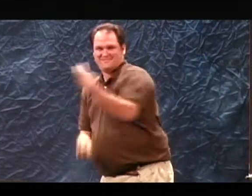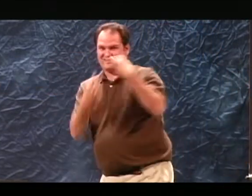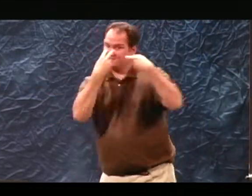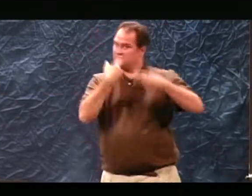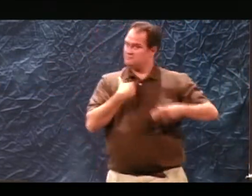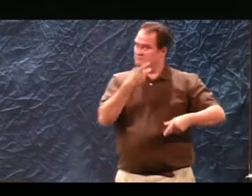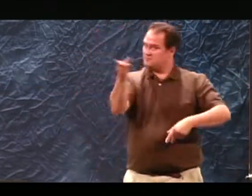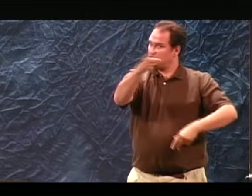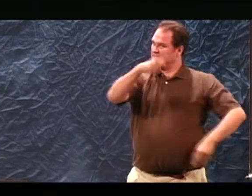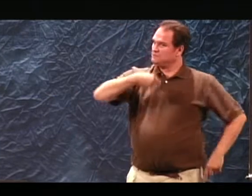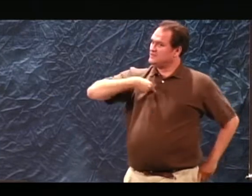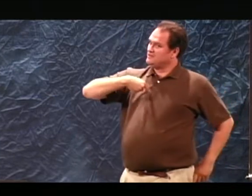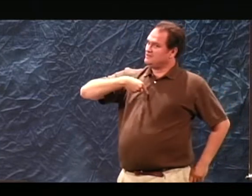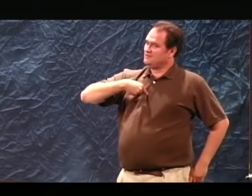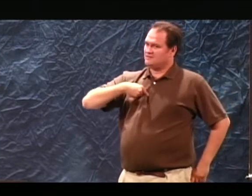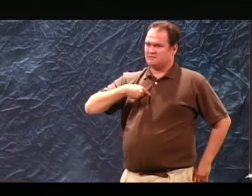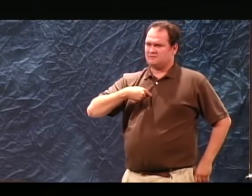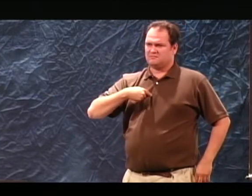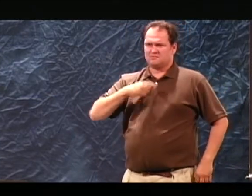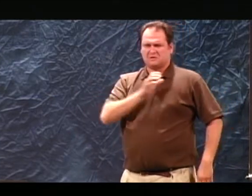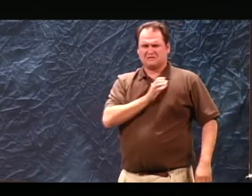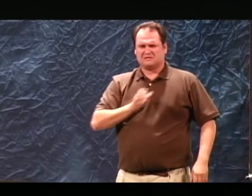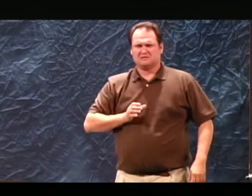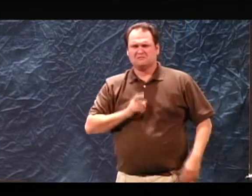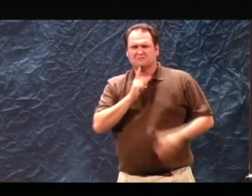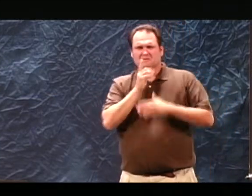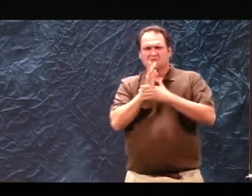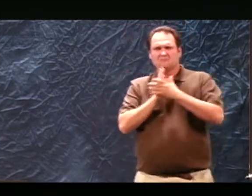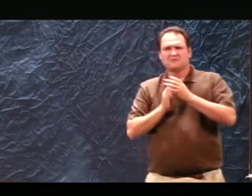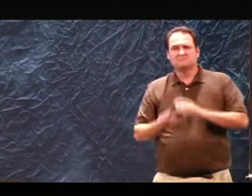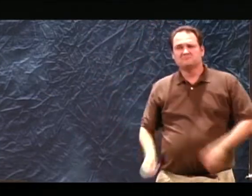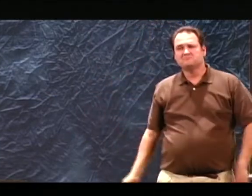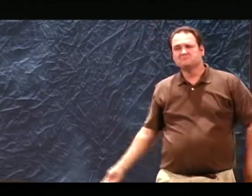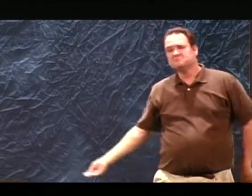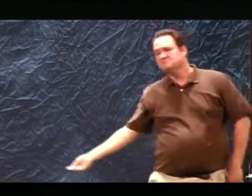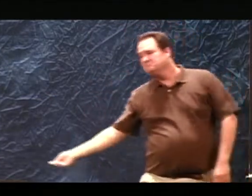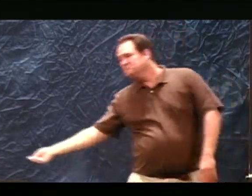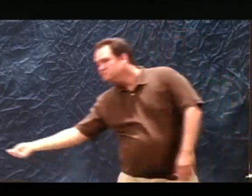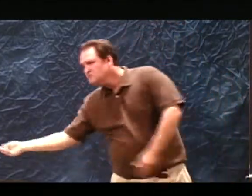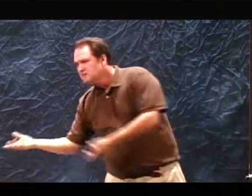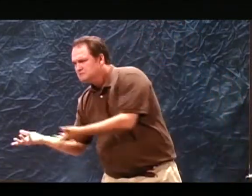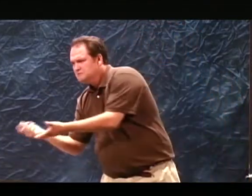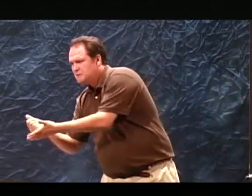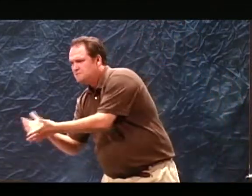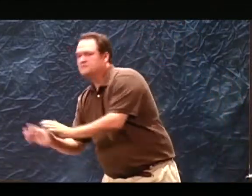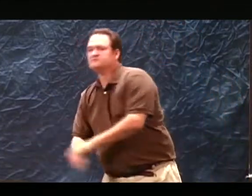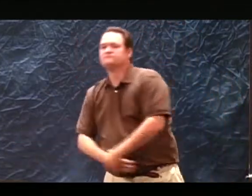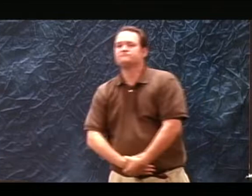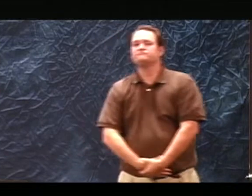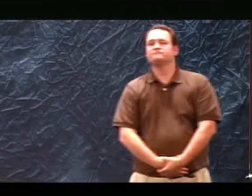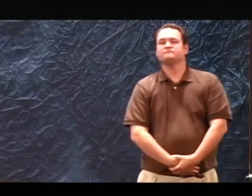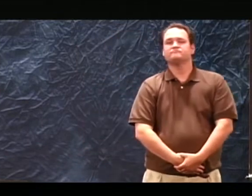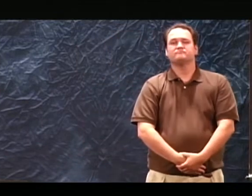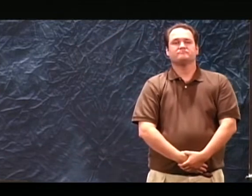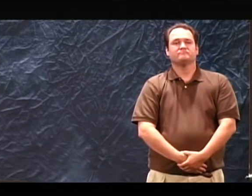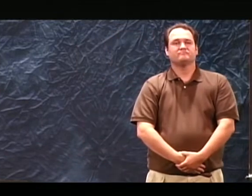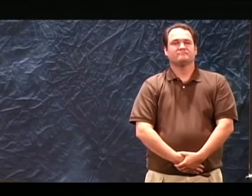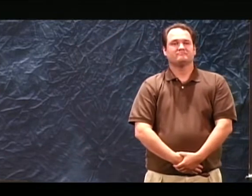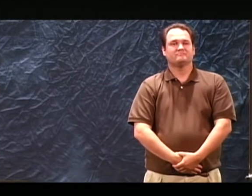sea now there are lots of people who love to let the world know what they are giving to others there's those people